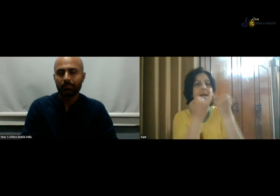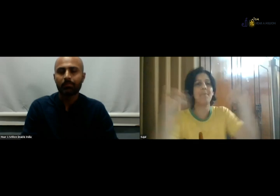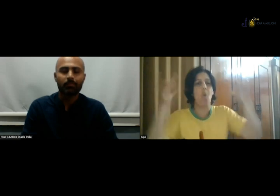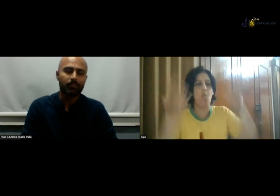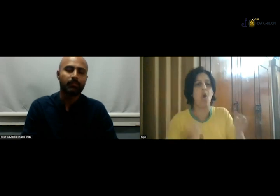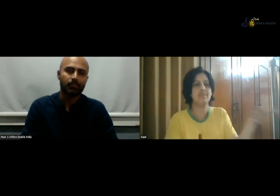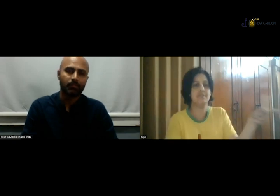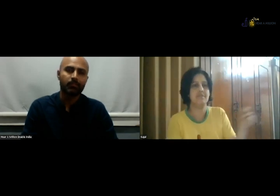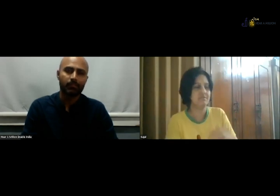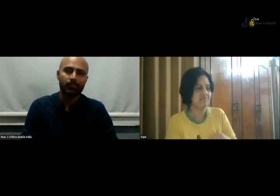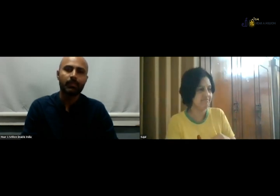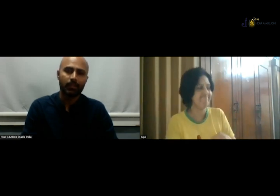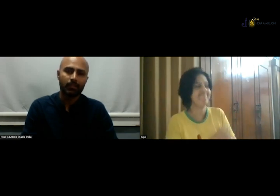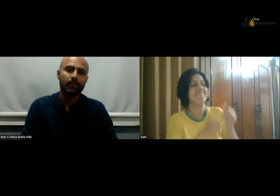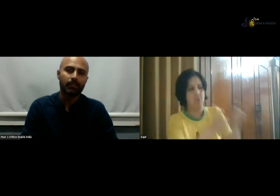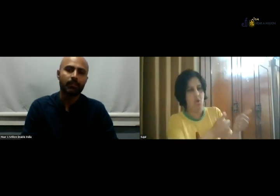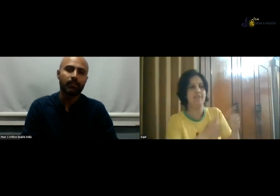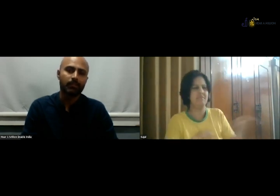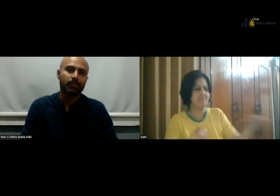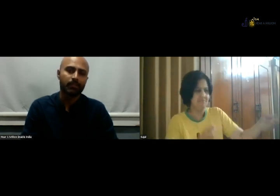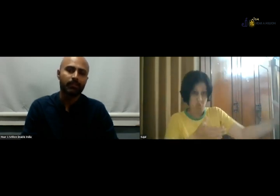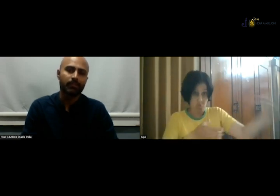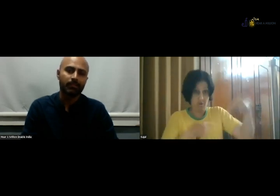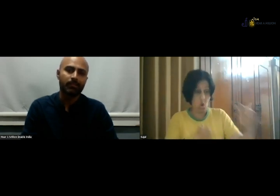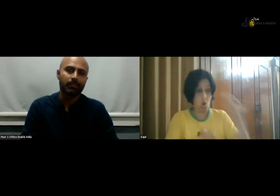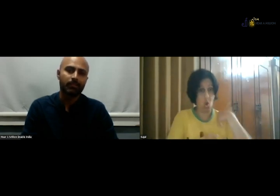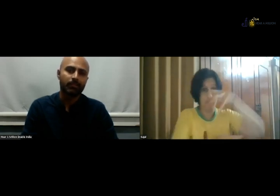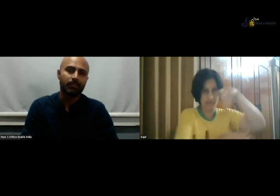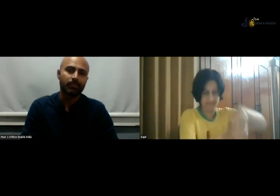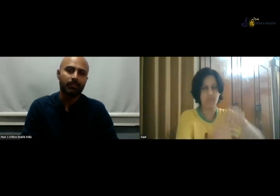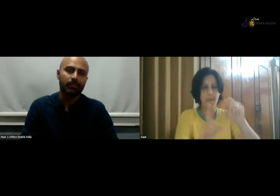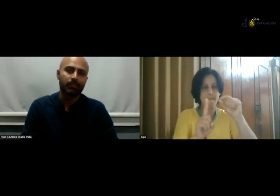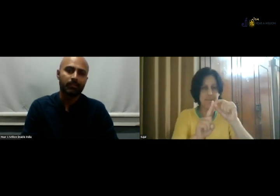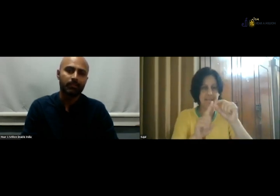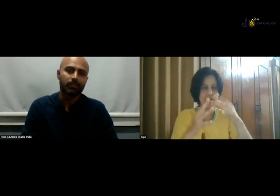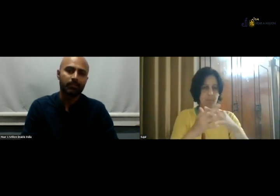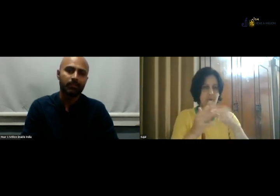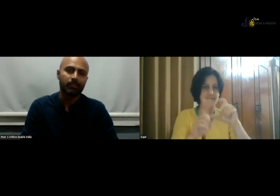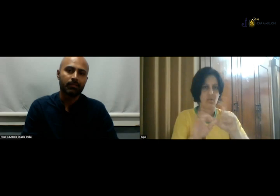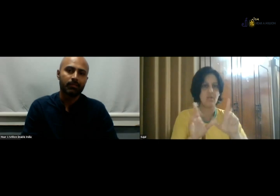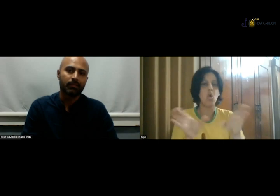She wants to have to see all other women being smiling, and